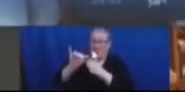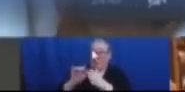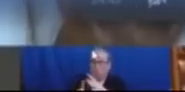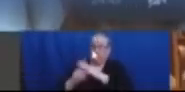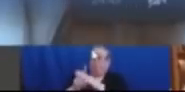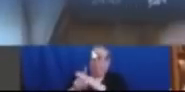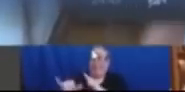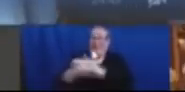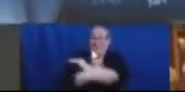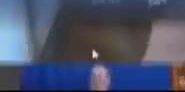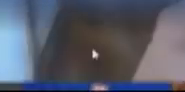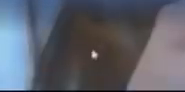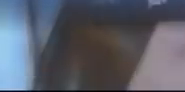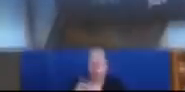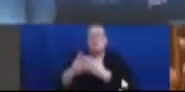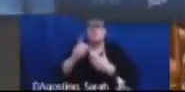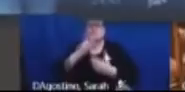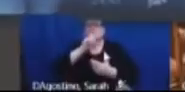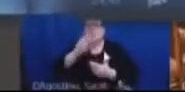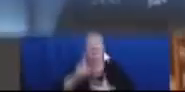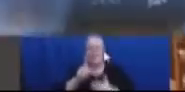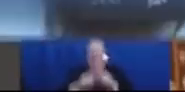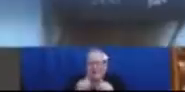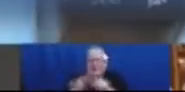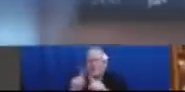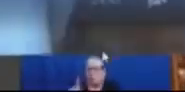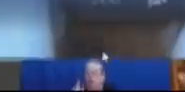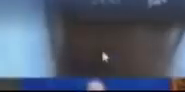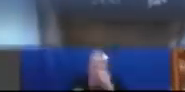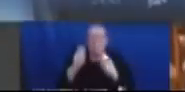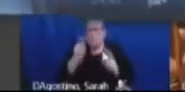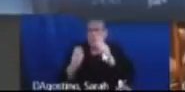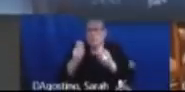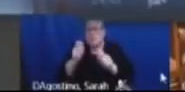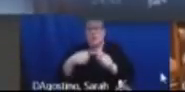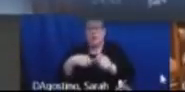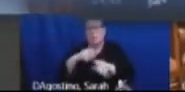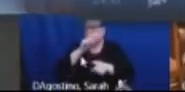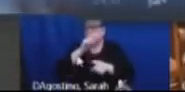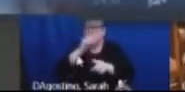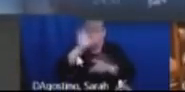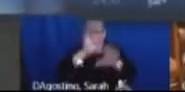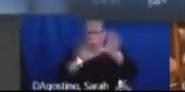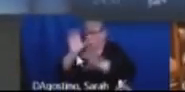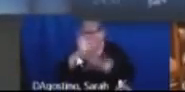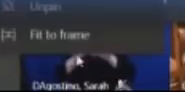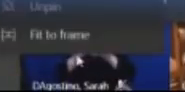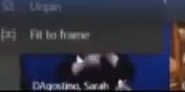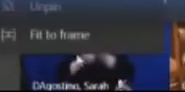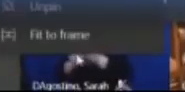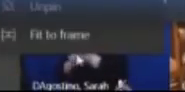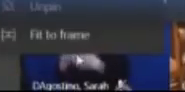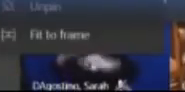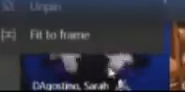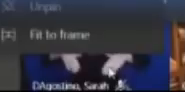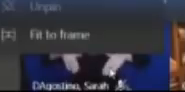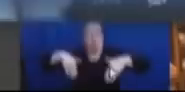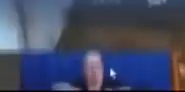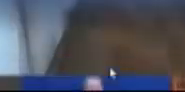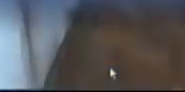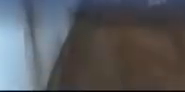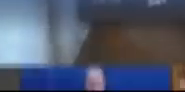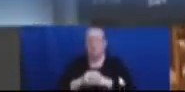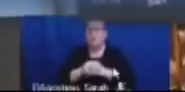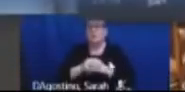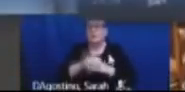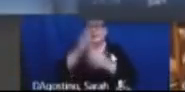haven't been looking for these variants on every single case of COVID. The information is